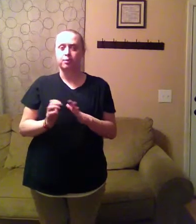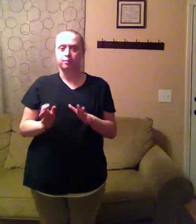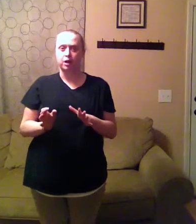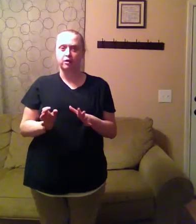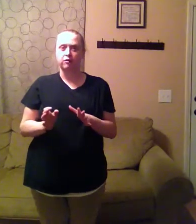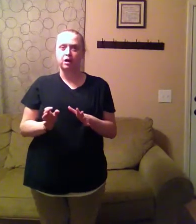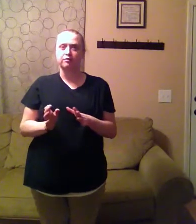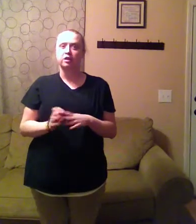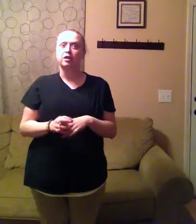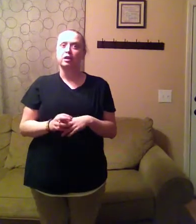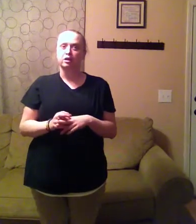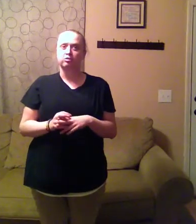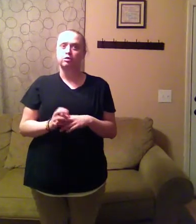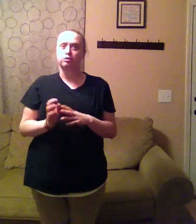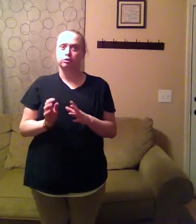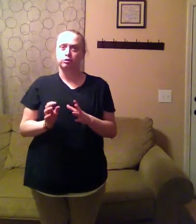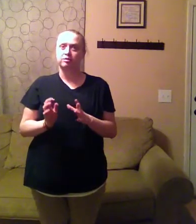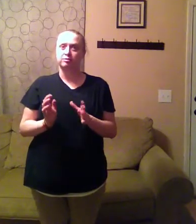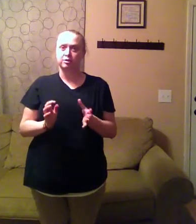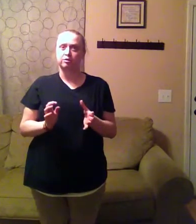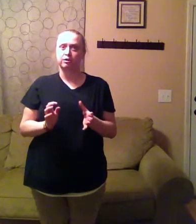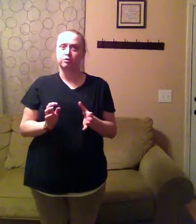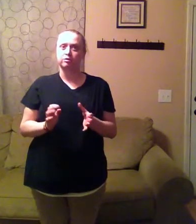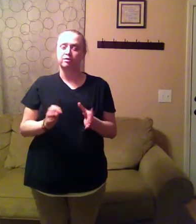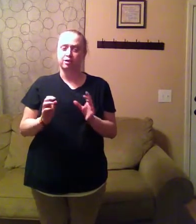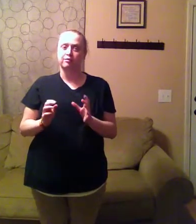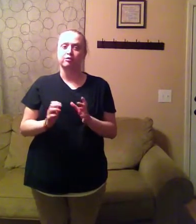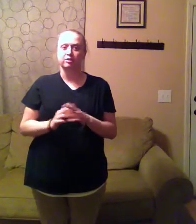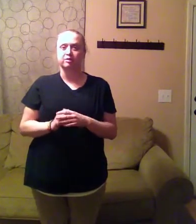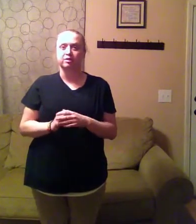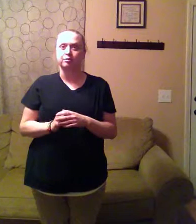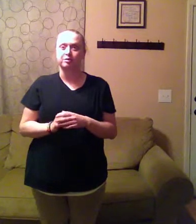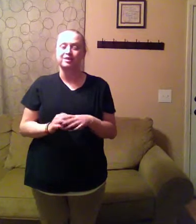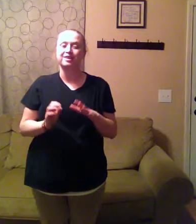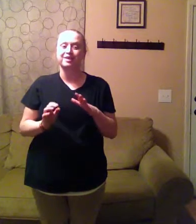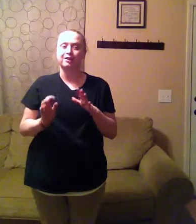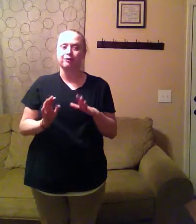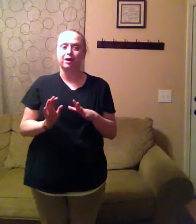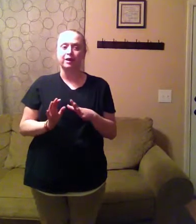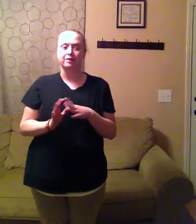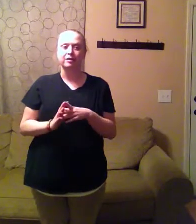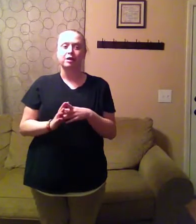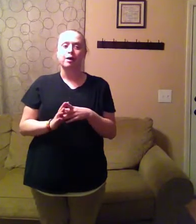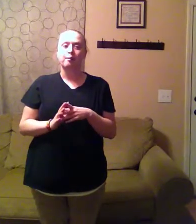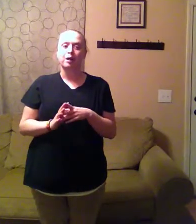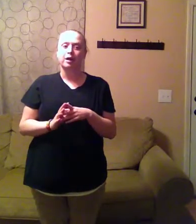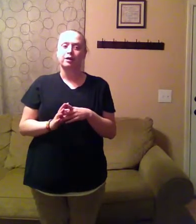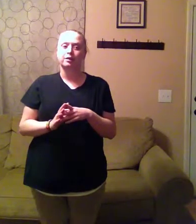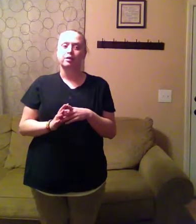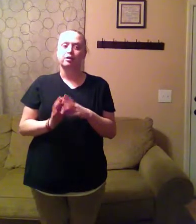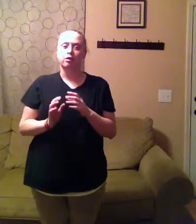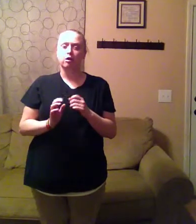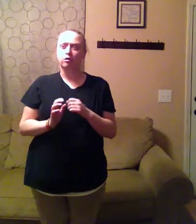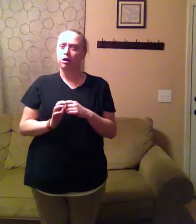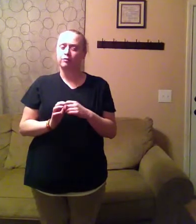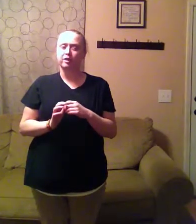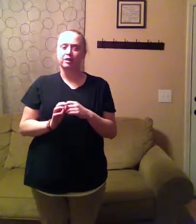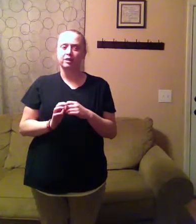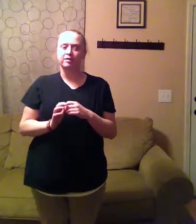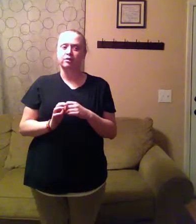on Minecraft, he actually learns his material to study for his exams. Yeah, right. But there are a lot of techniques out